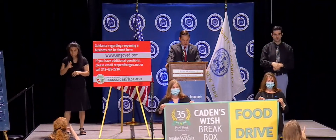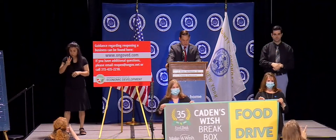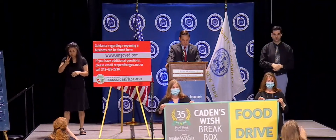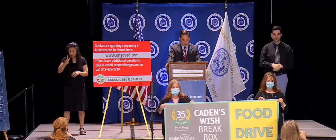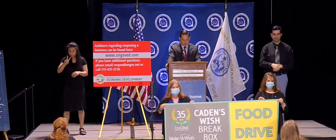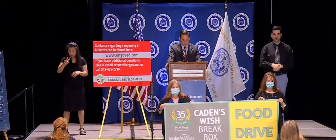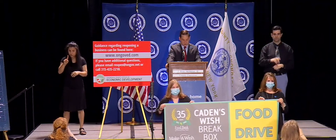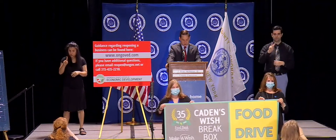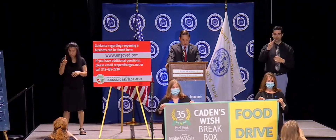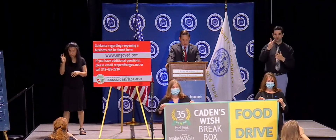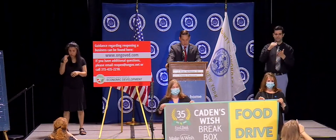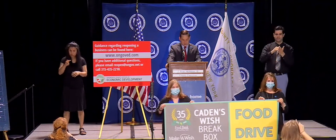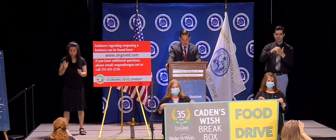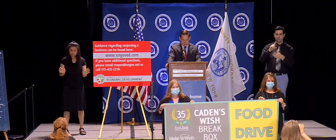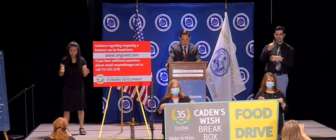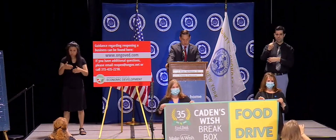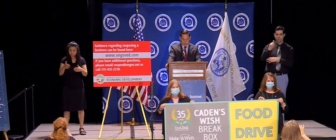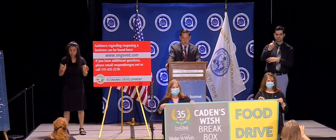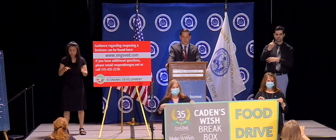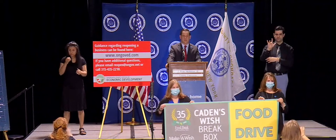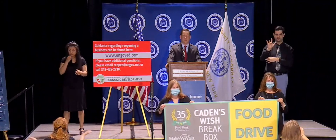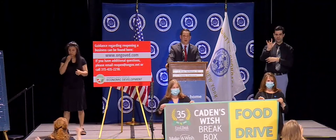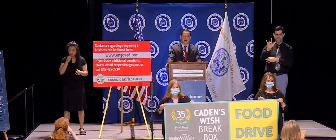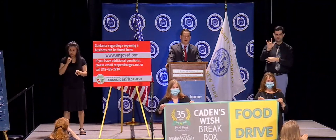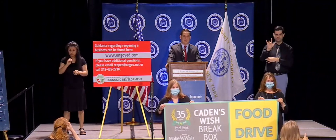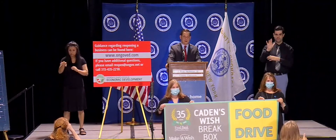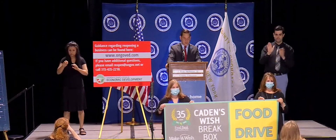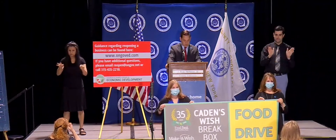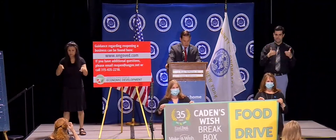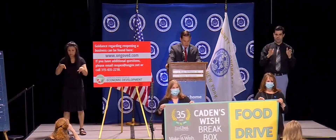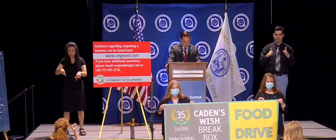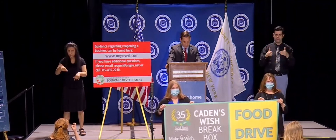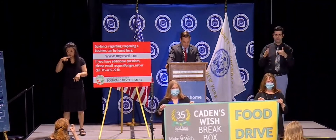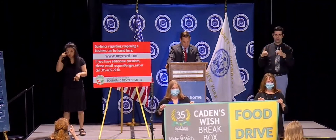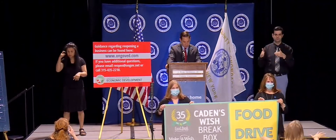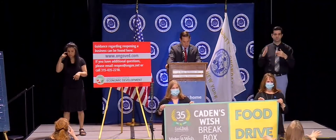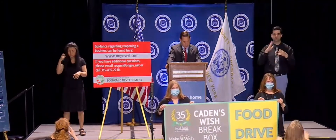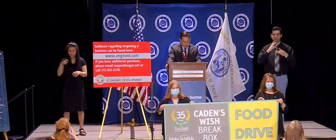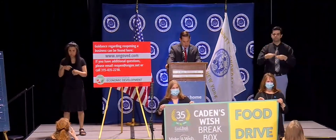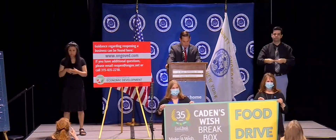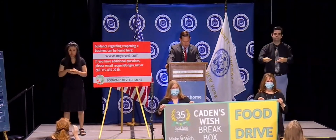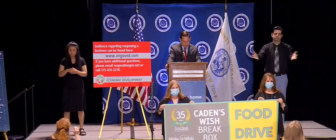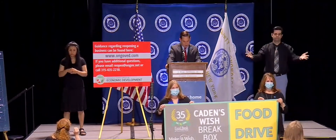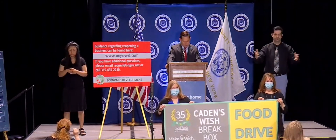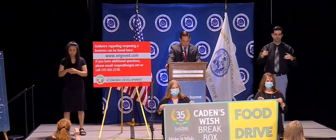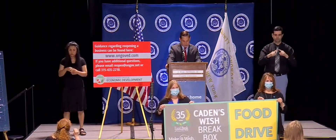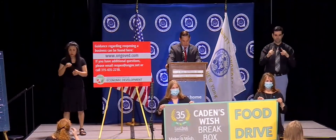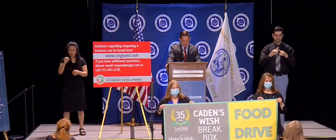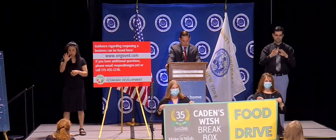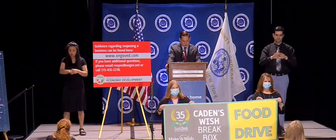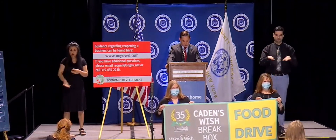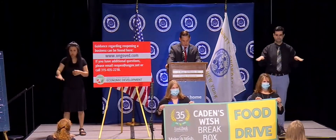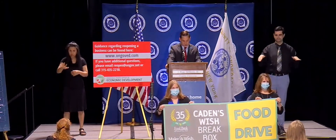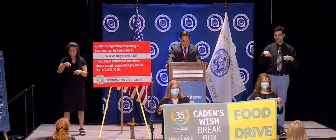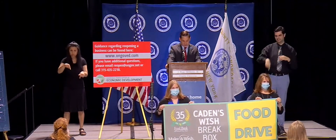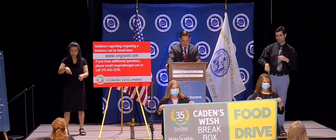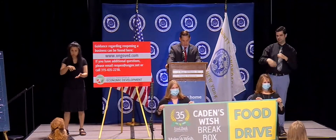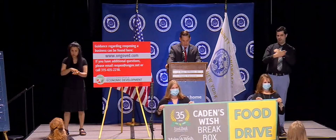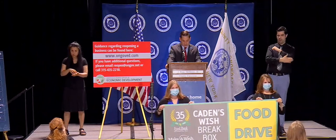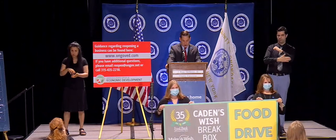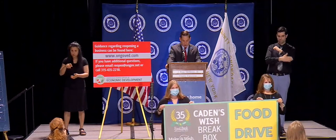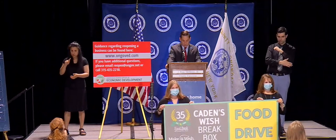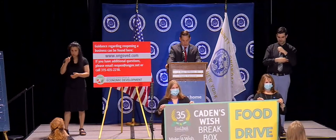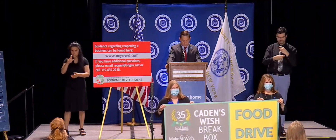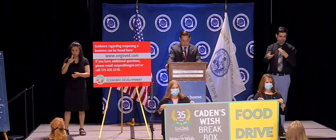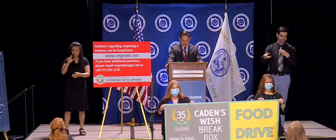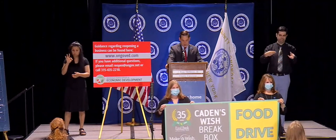2,125 boxes will be distributed this summer to locations throughout Onondaga and Cayuga County. However, to make Caden's wish a success, he